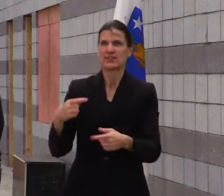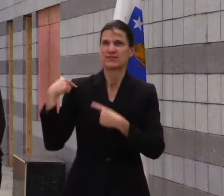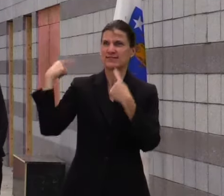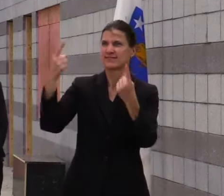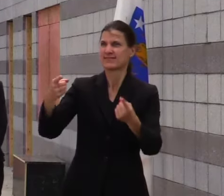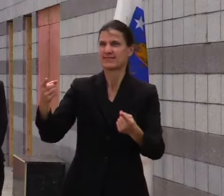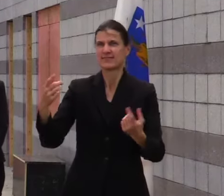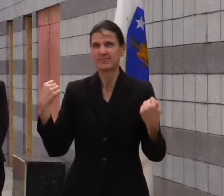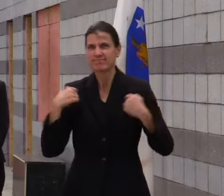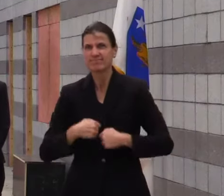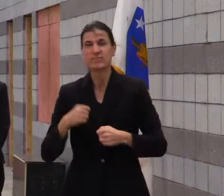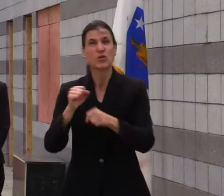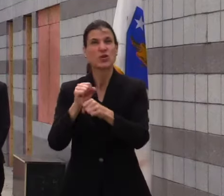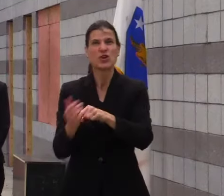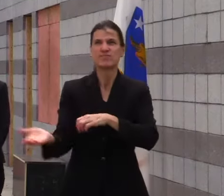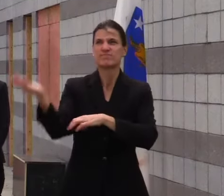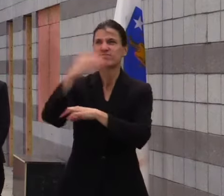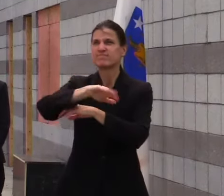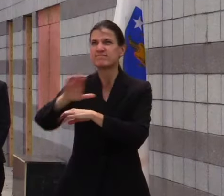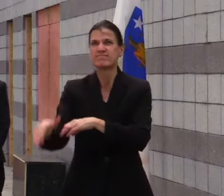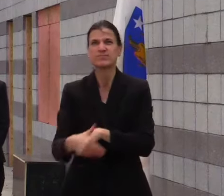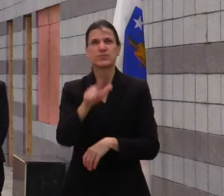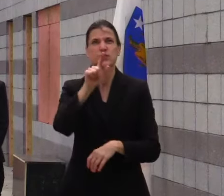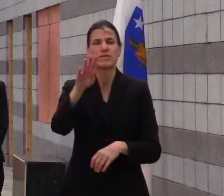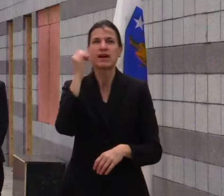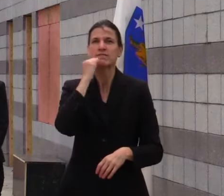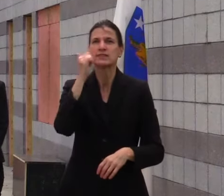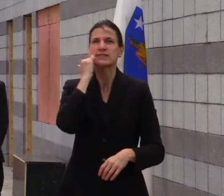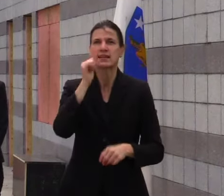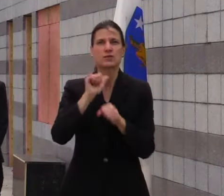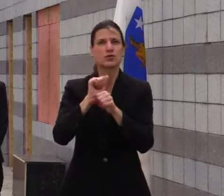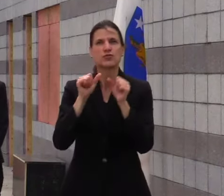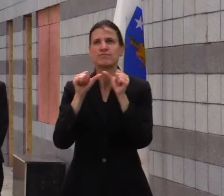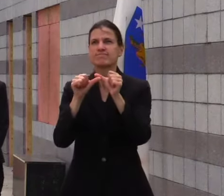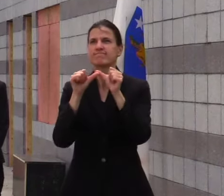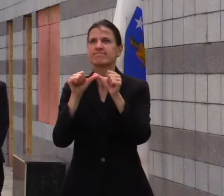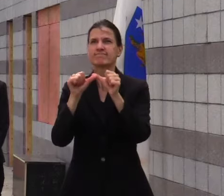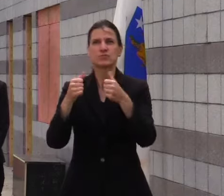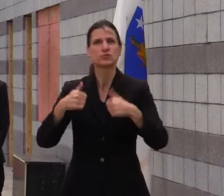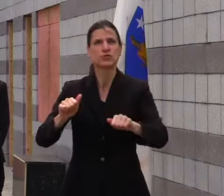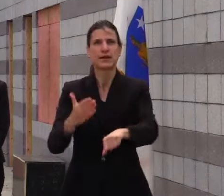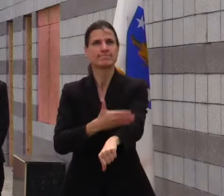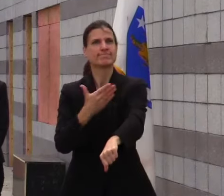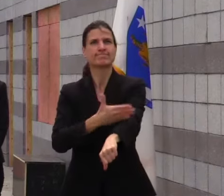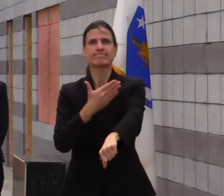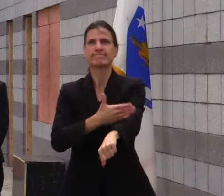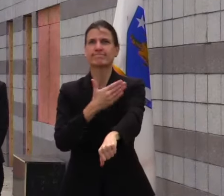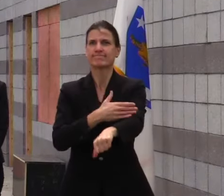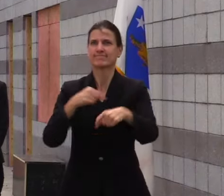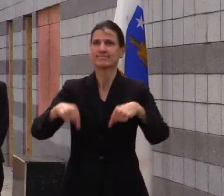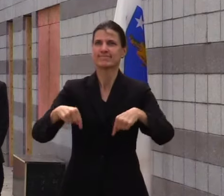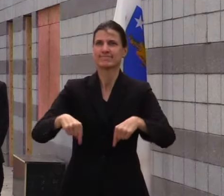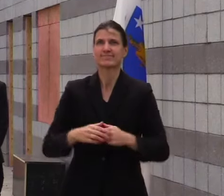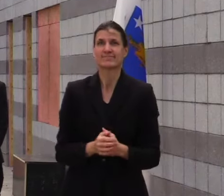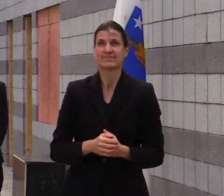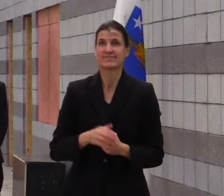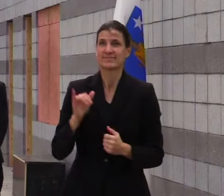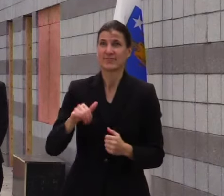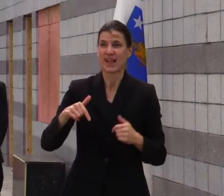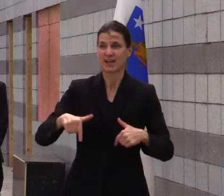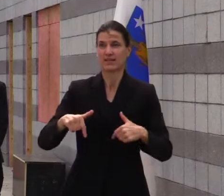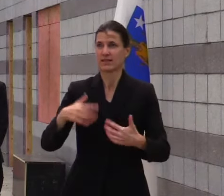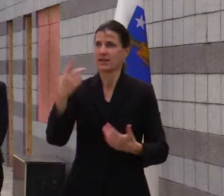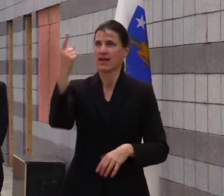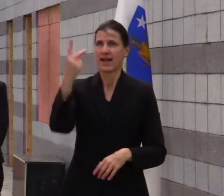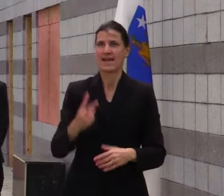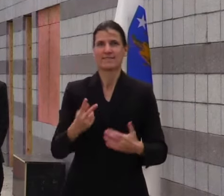clock under difficult circumstances, this transformational project is now more than halfway complete.